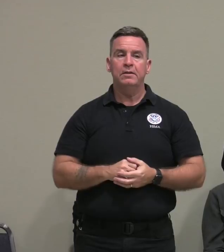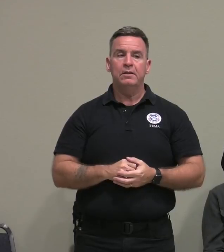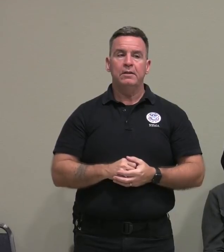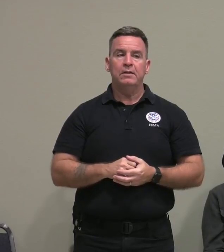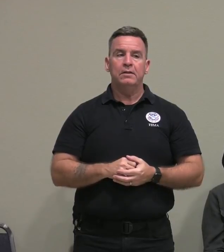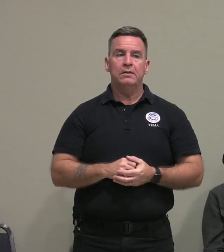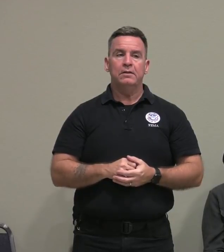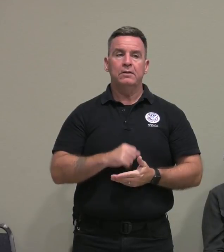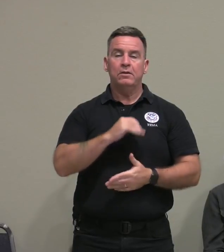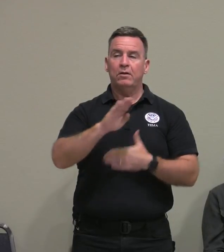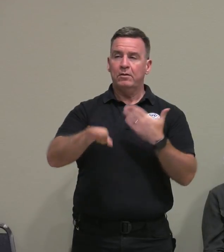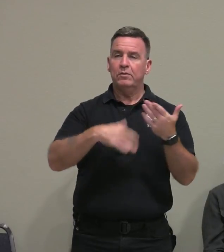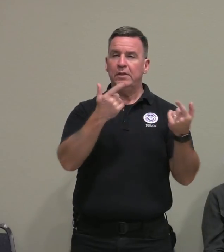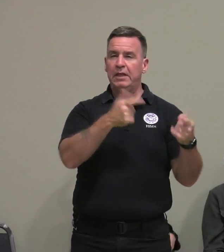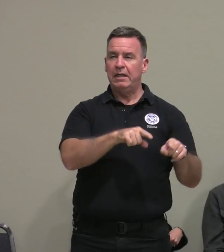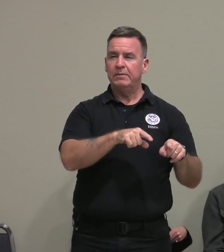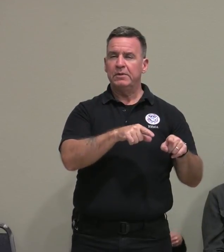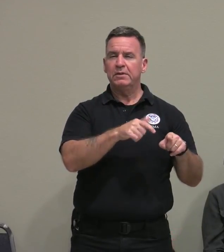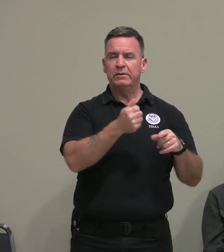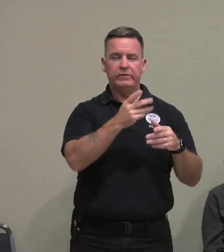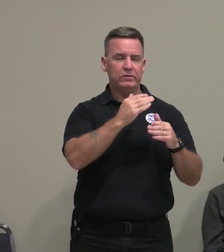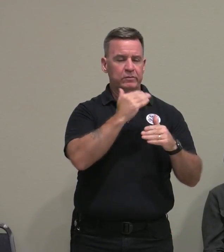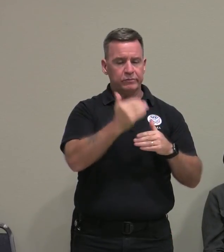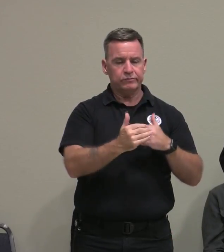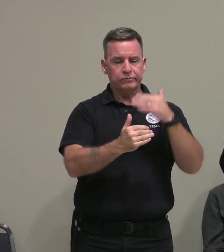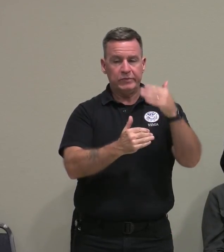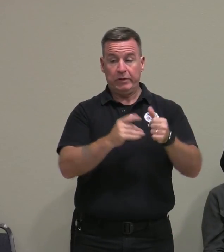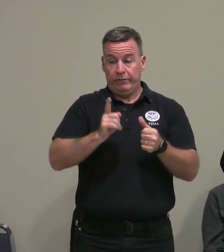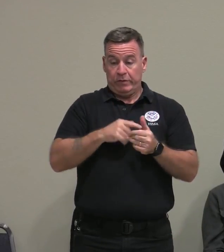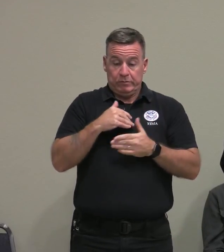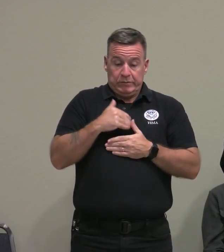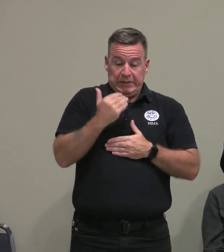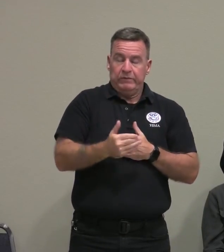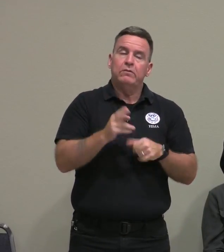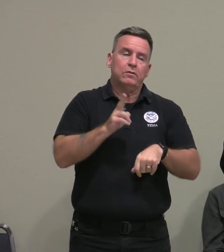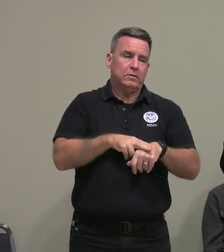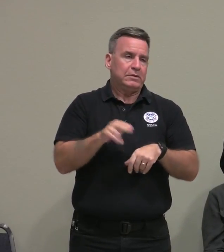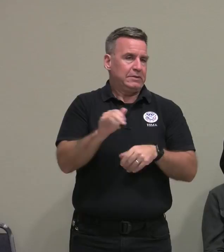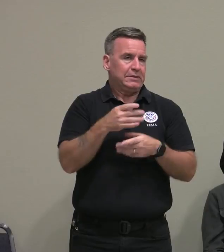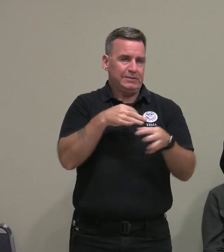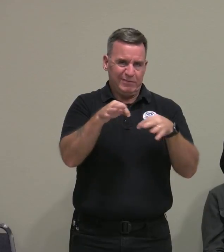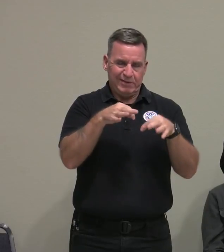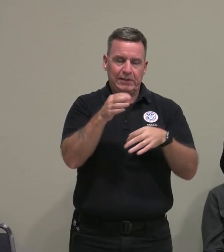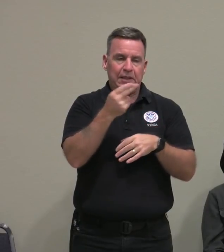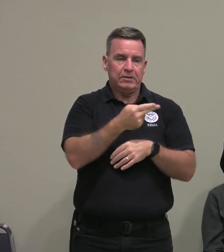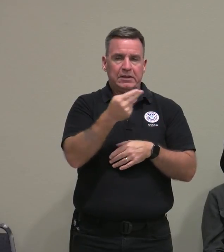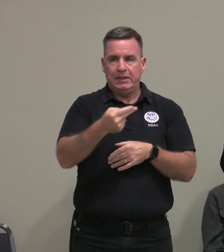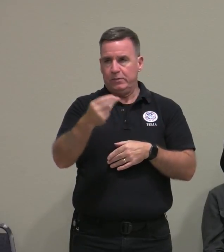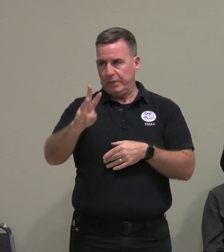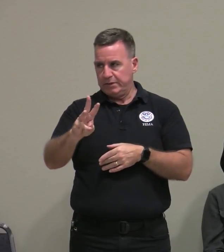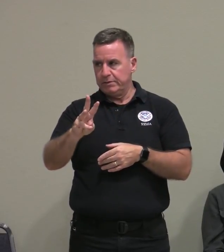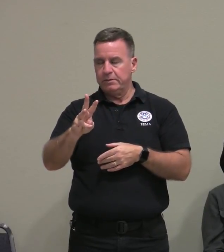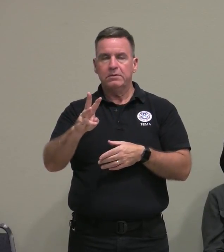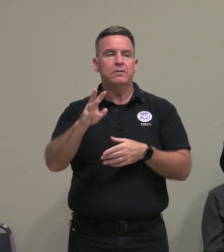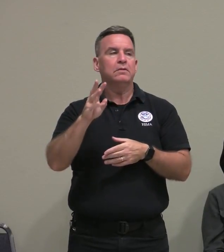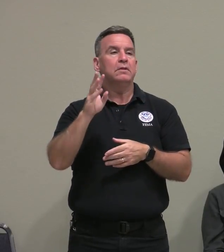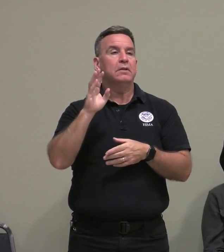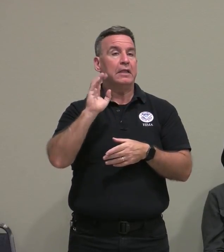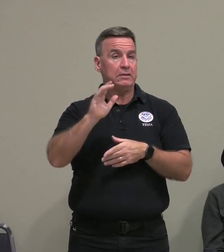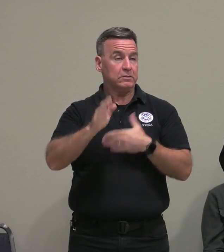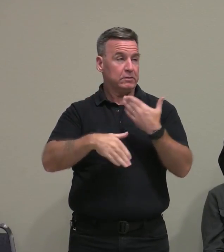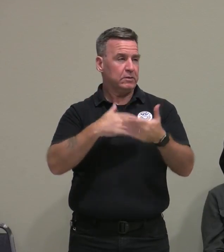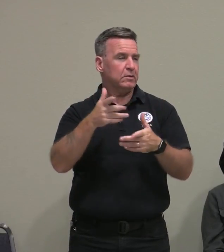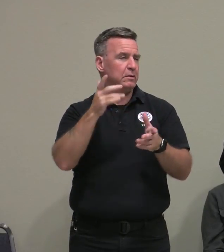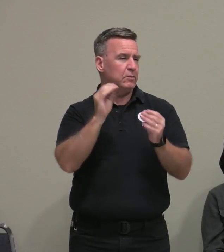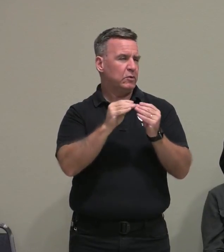So this will all be done in a couple of phases. The first phase, of course, is like I say, the household hazardous waste. And that is being done,